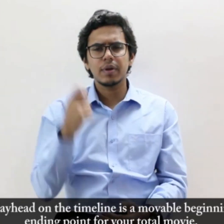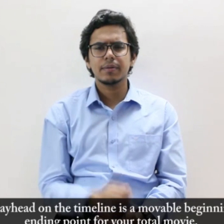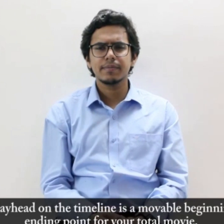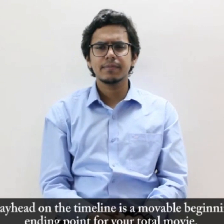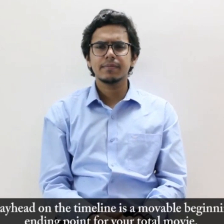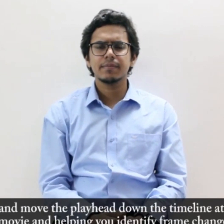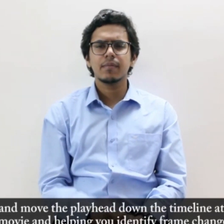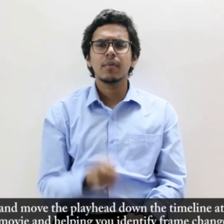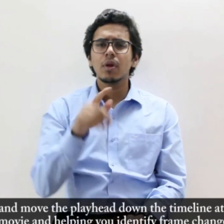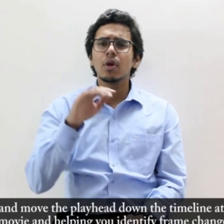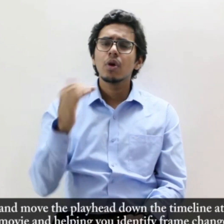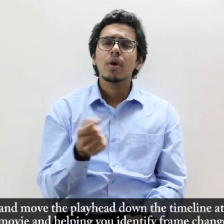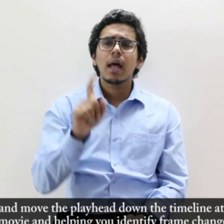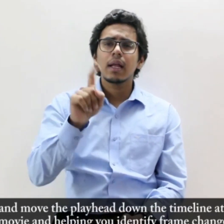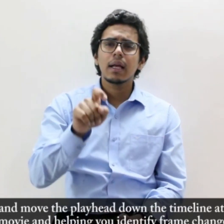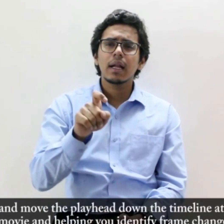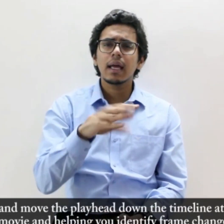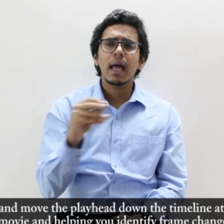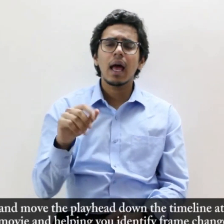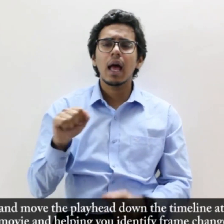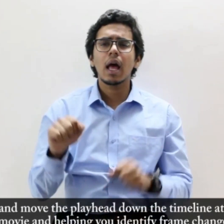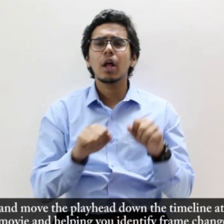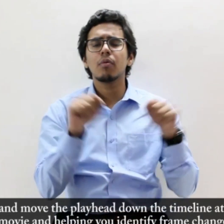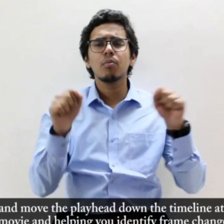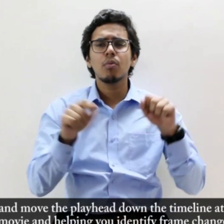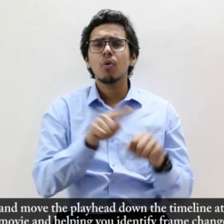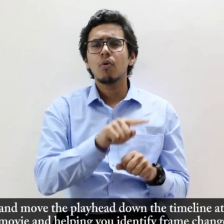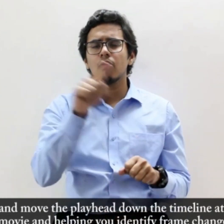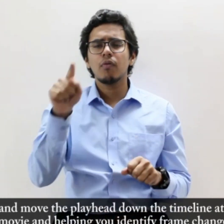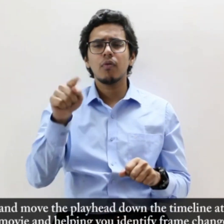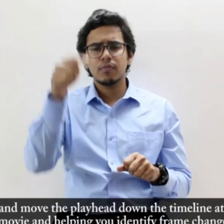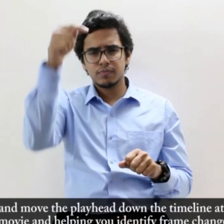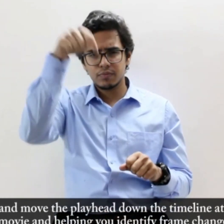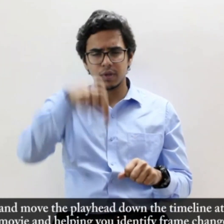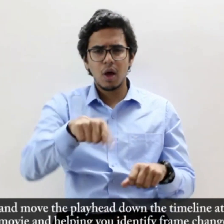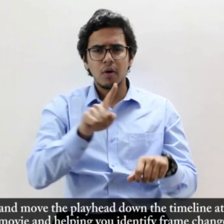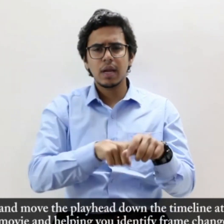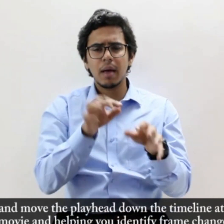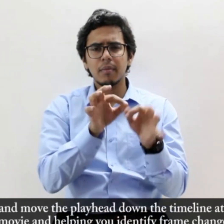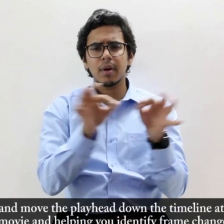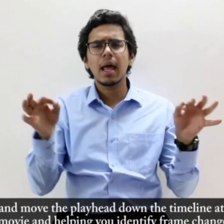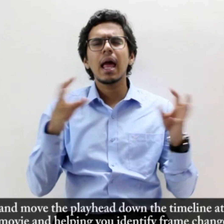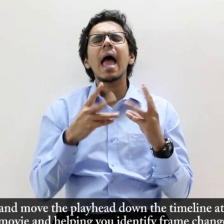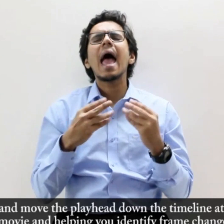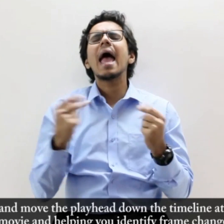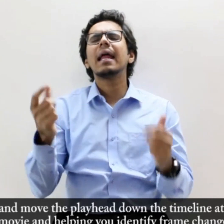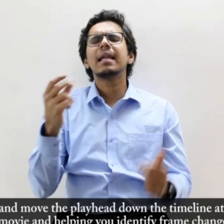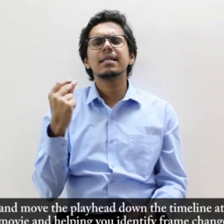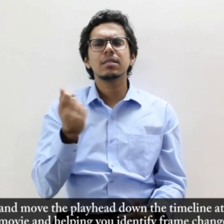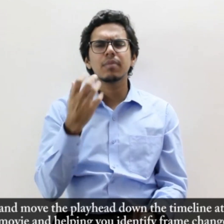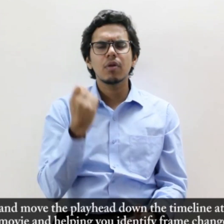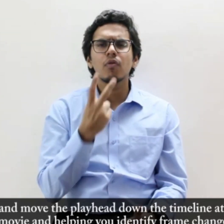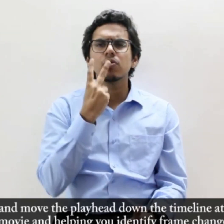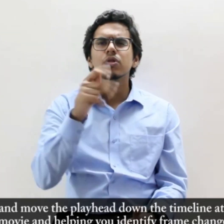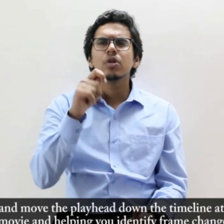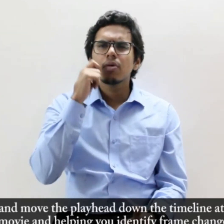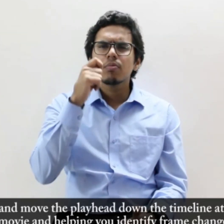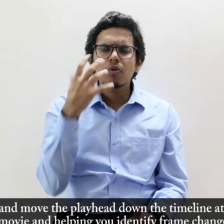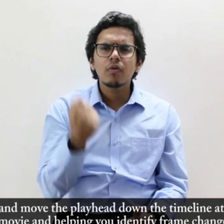You can click and move the playhead down the timeline at any speed for viewing your movie and helping you